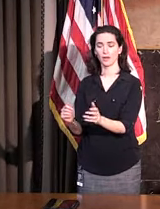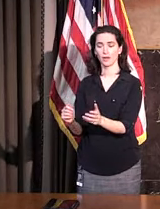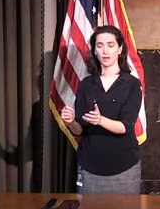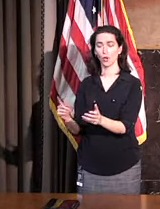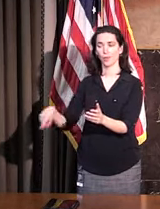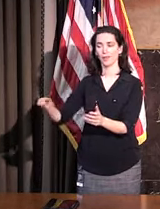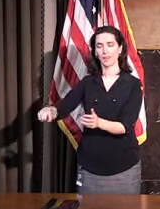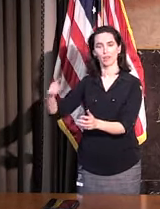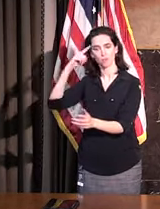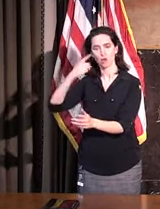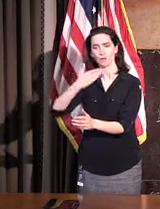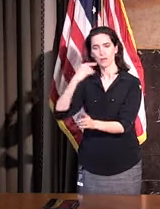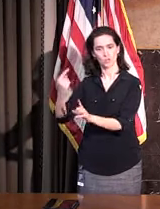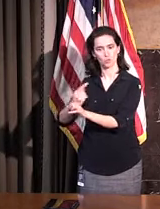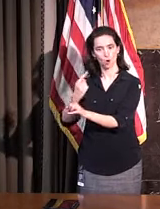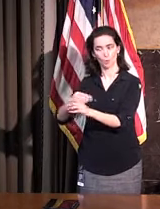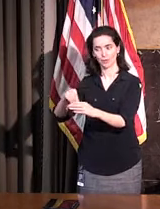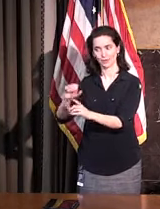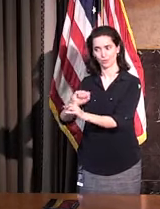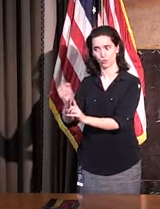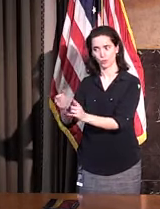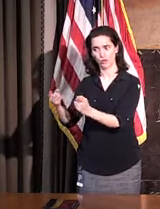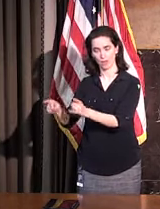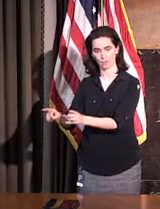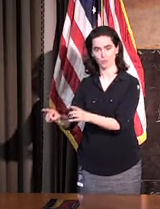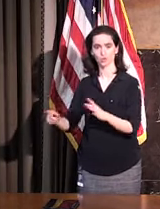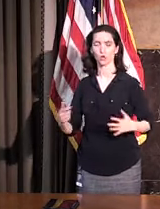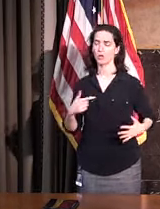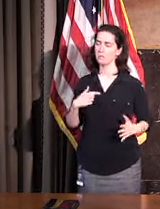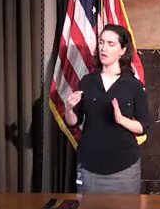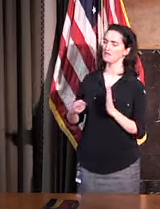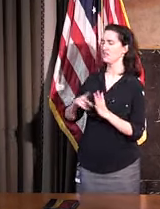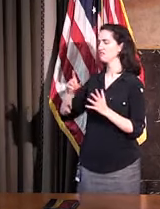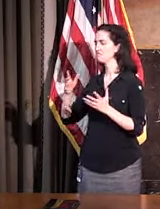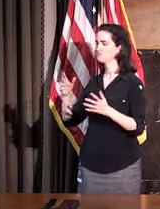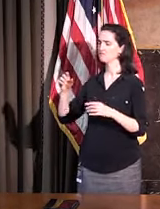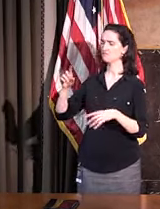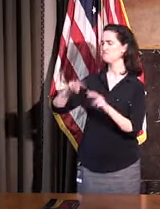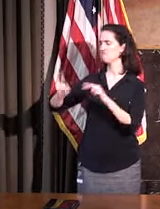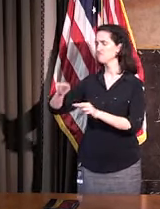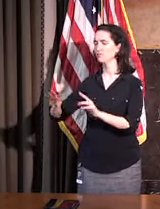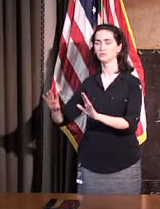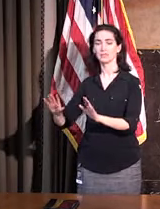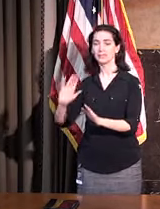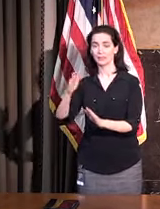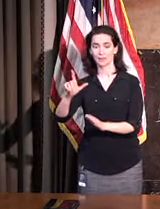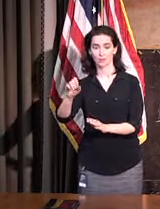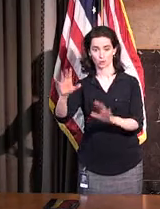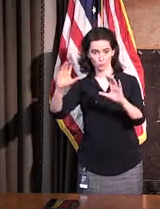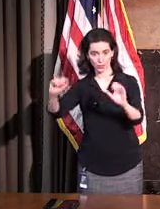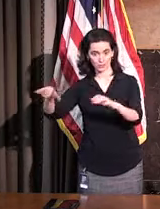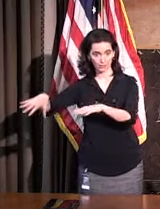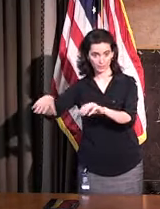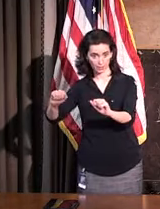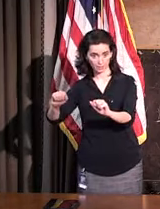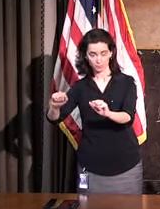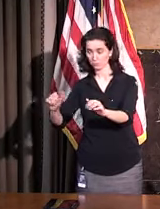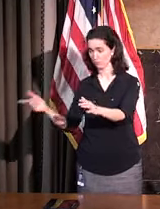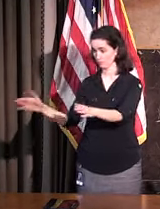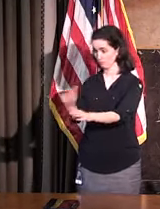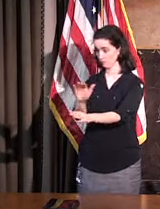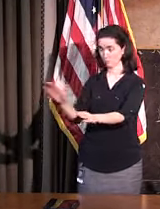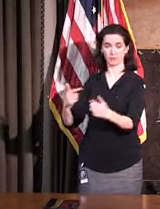they thought might be appropriate under the circumstances. It's my understanding the president adopted that, and I'm not going